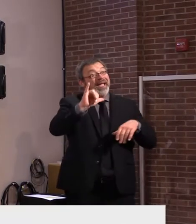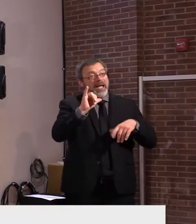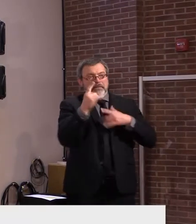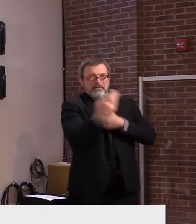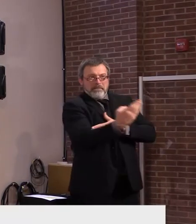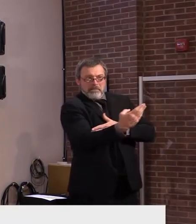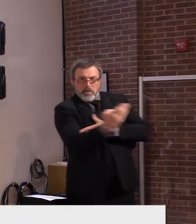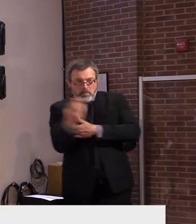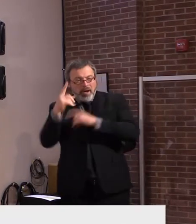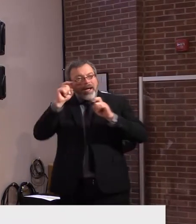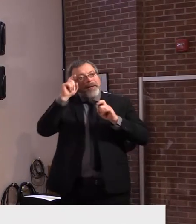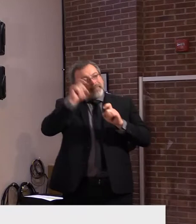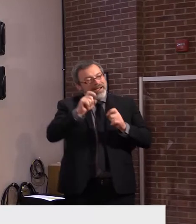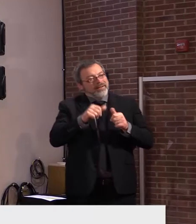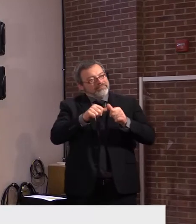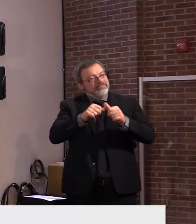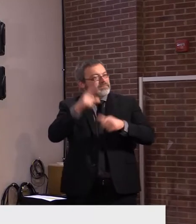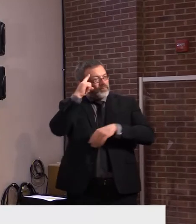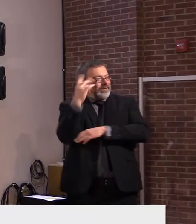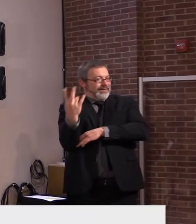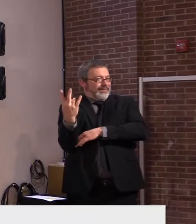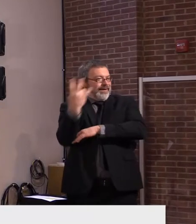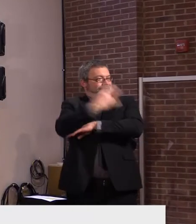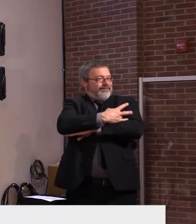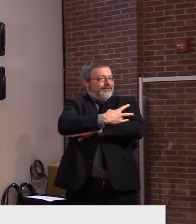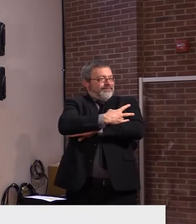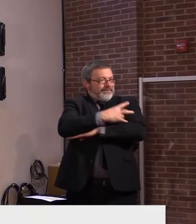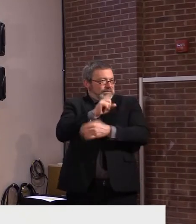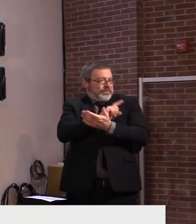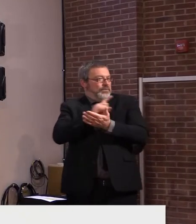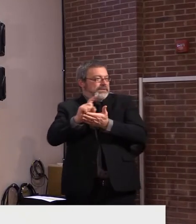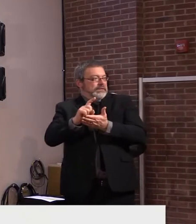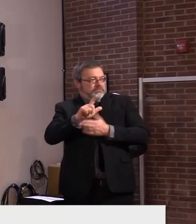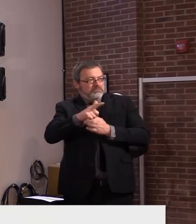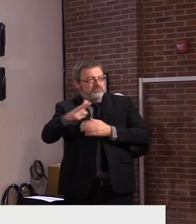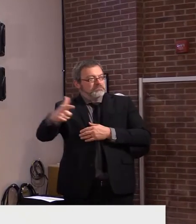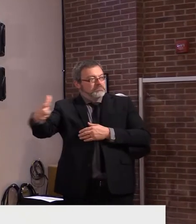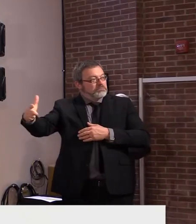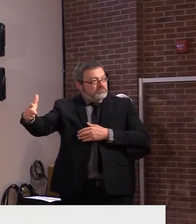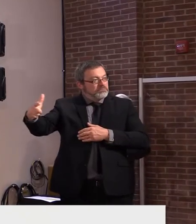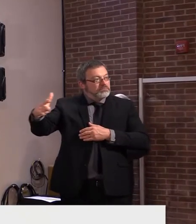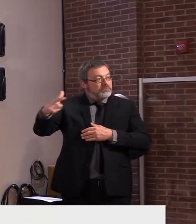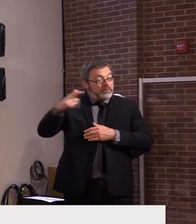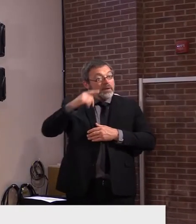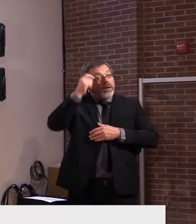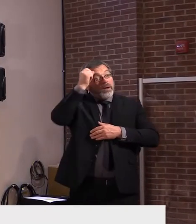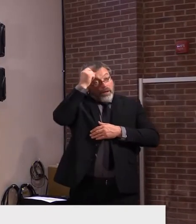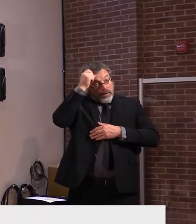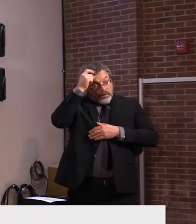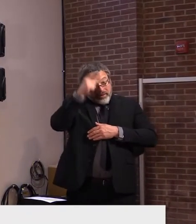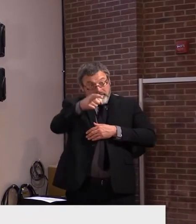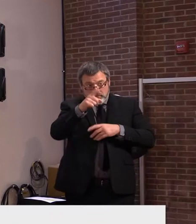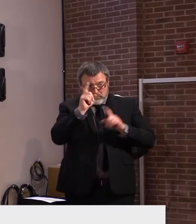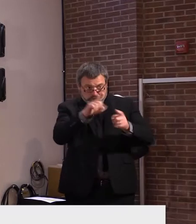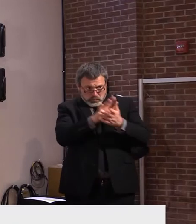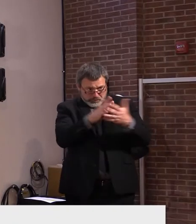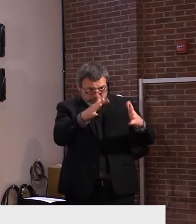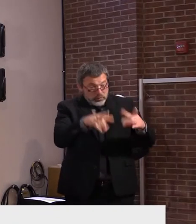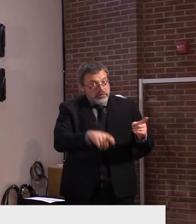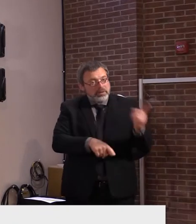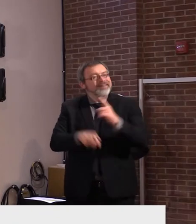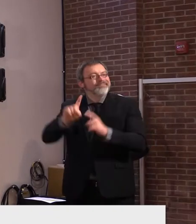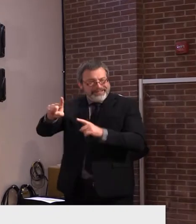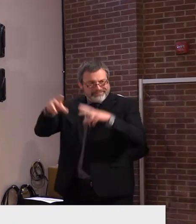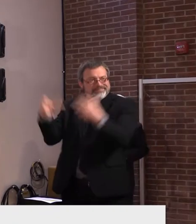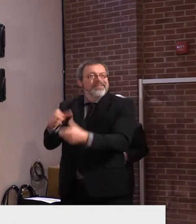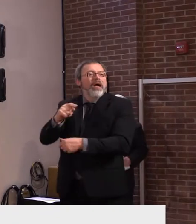positive case. And test-to-stay participants still have to quarantine when they're outside of school. As I noted last week, this kind of